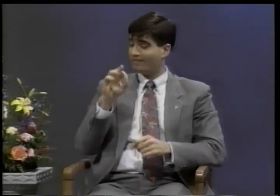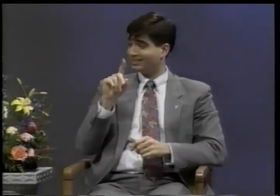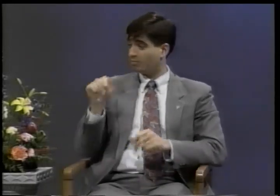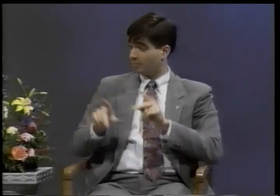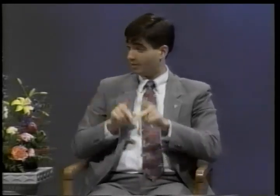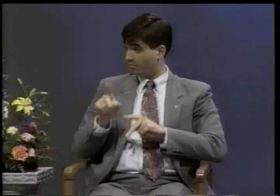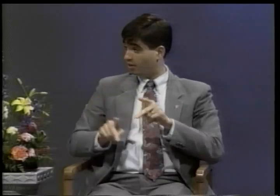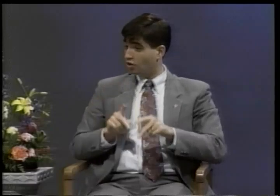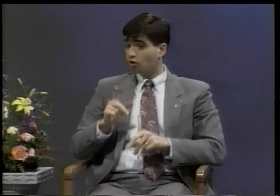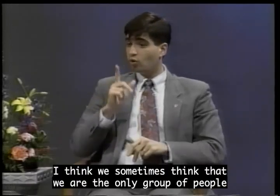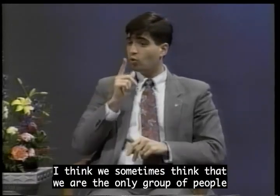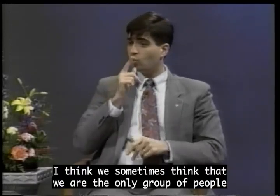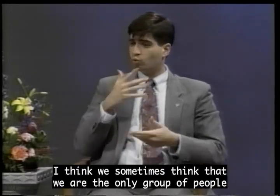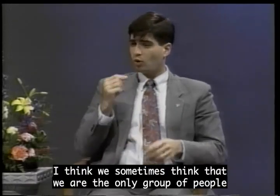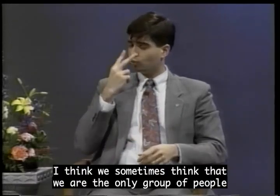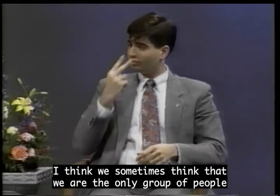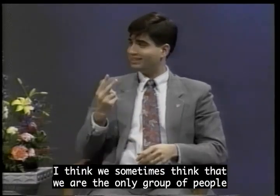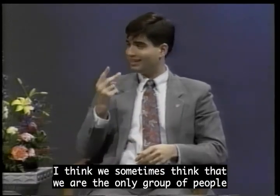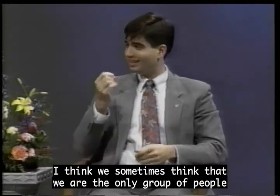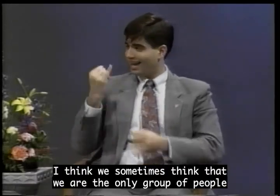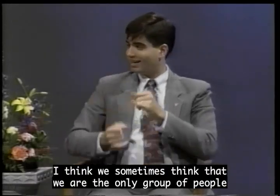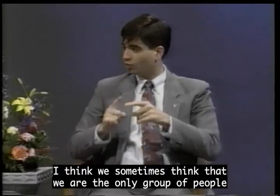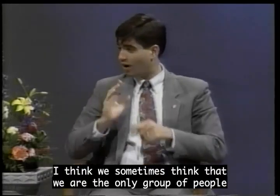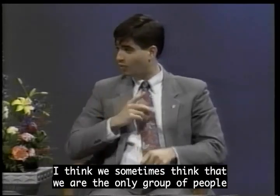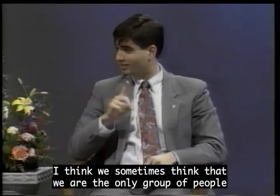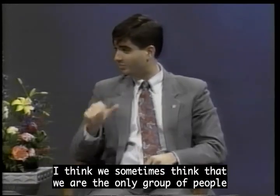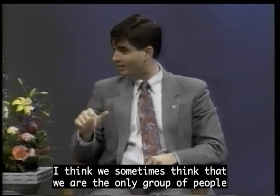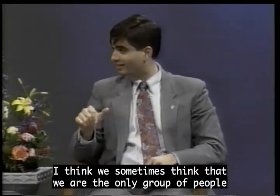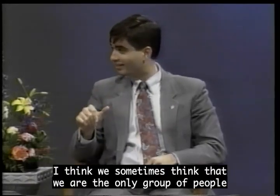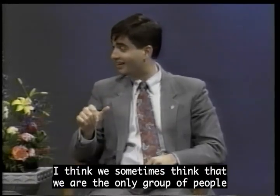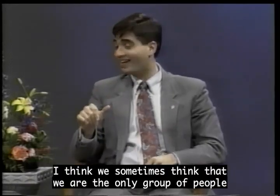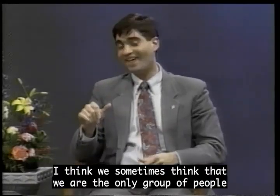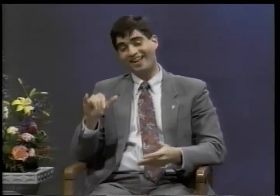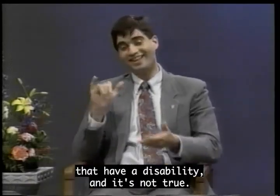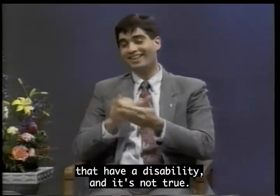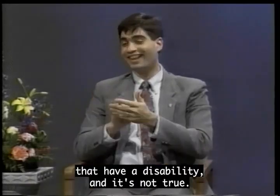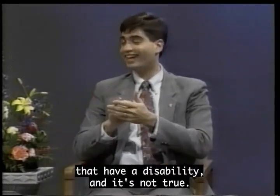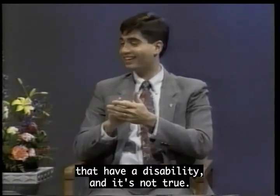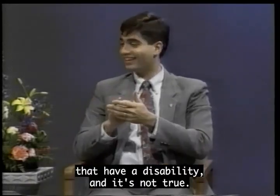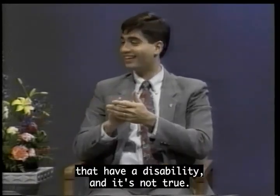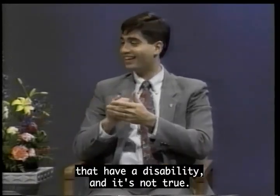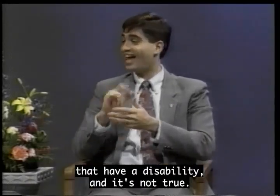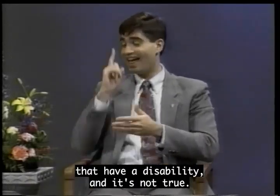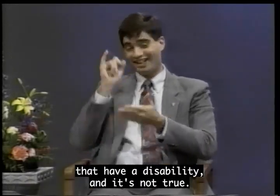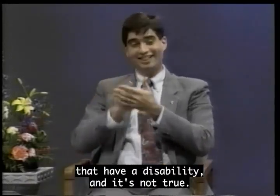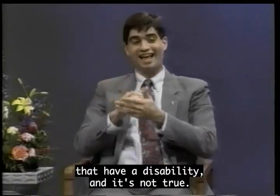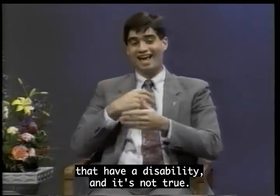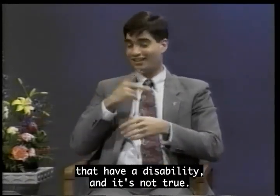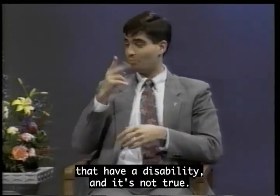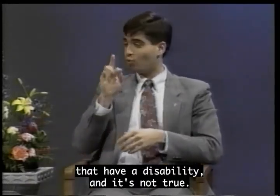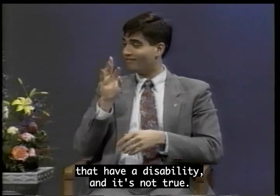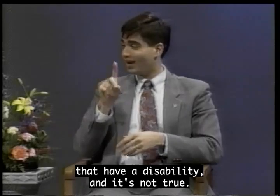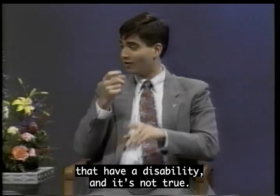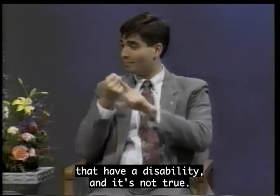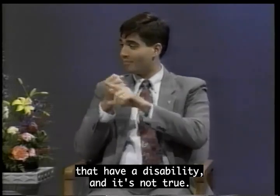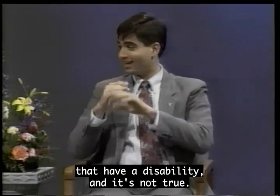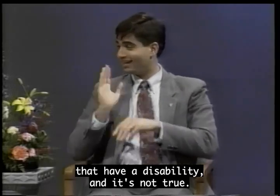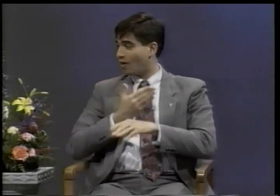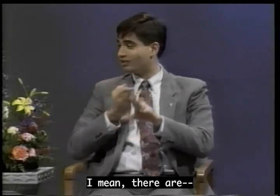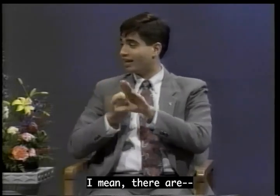we sometimes think that we are the only group of people that have a disability, and it's not true. I mean, there are. Mm-hmm.